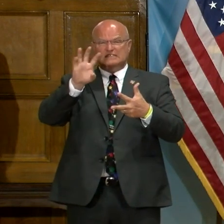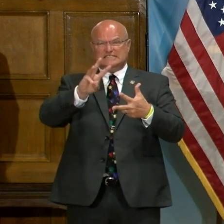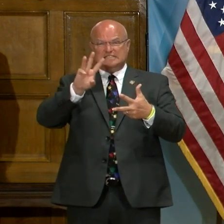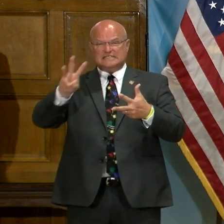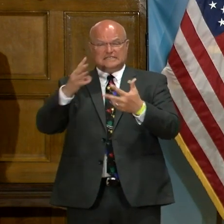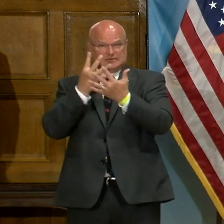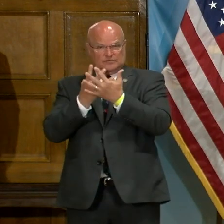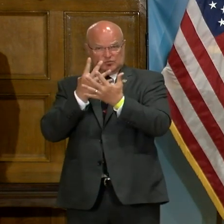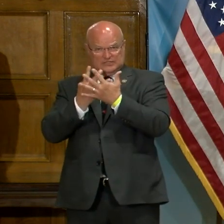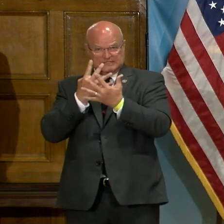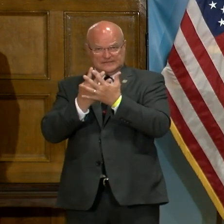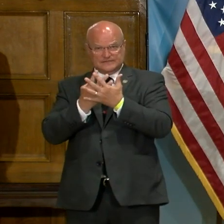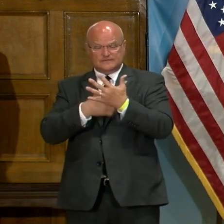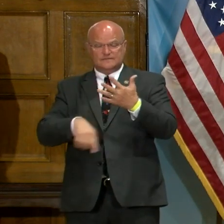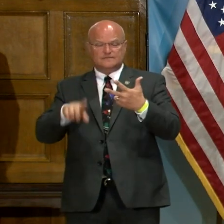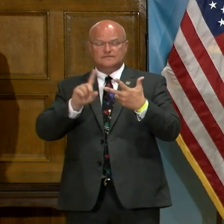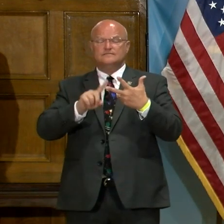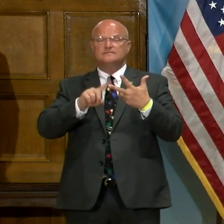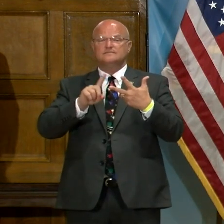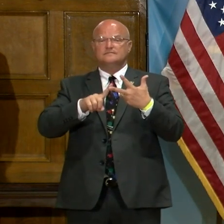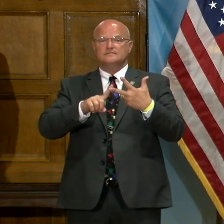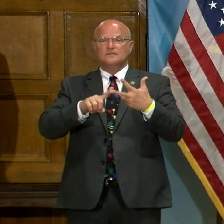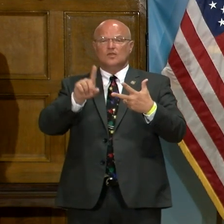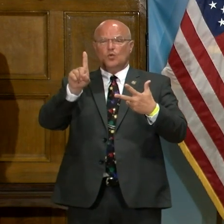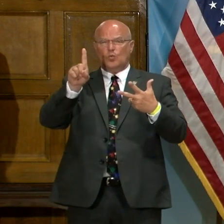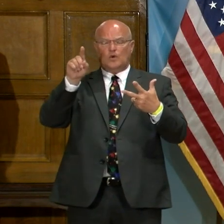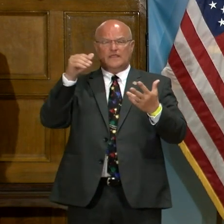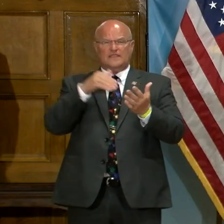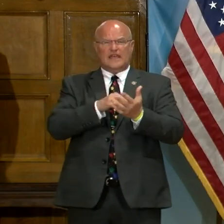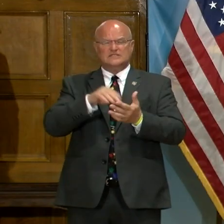are in correctional facilities, and then